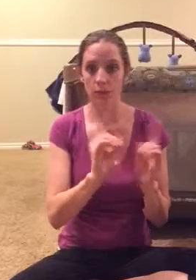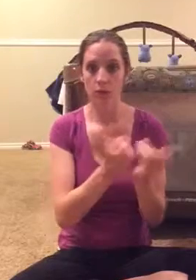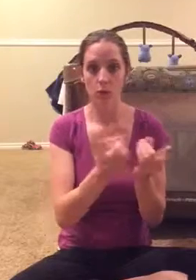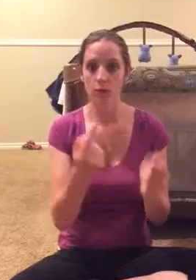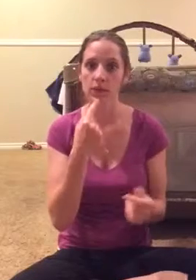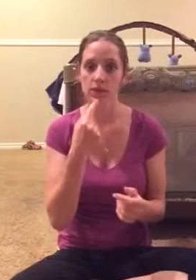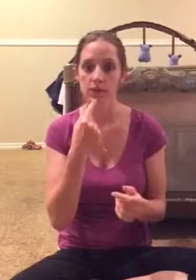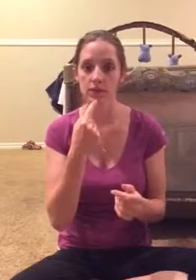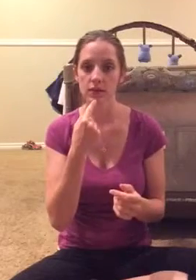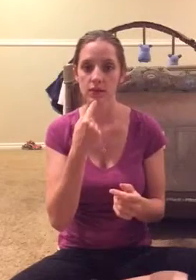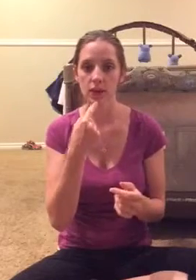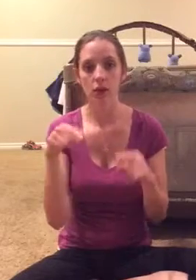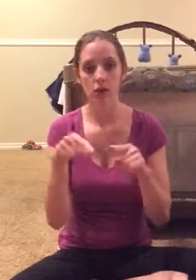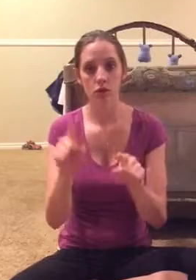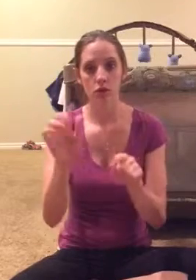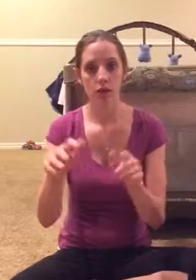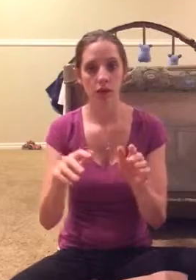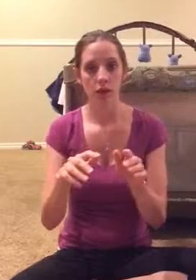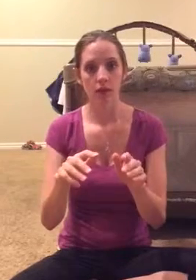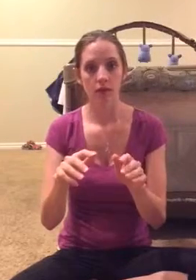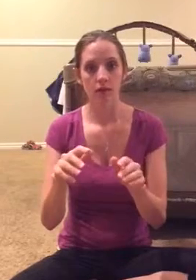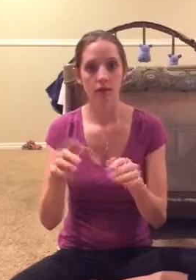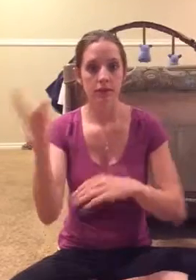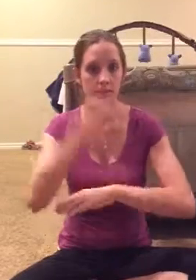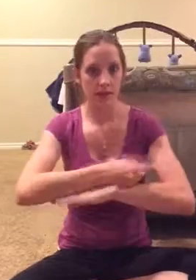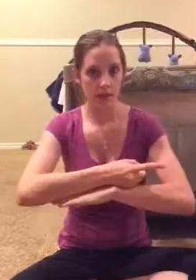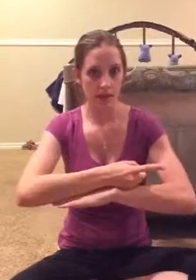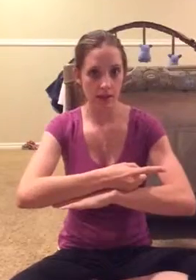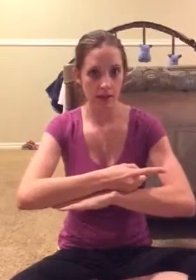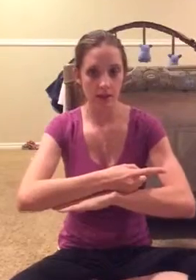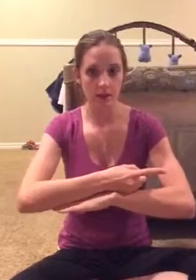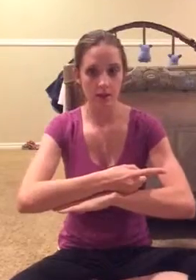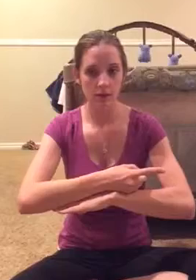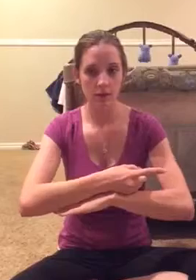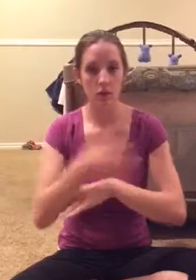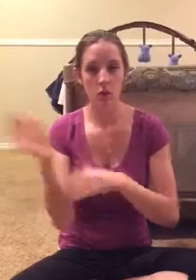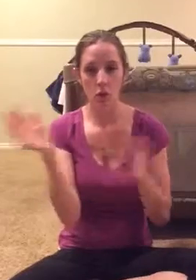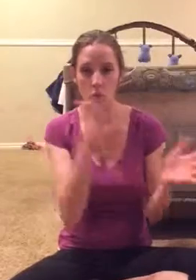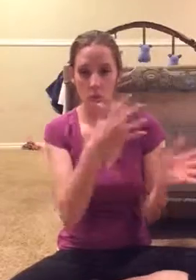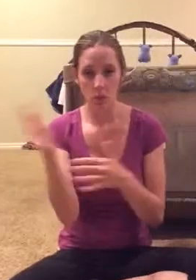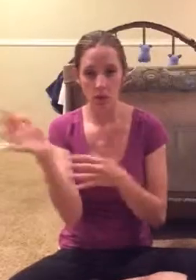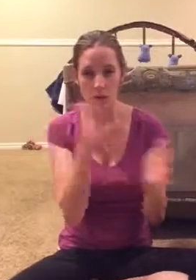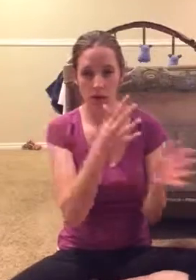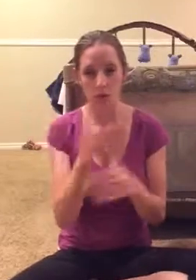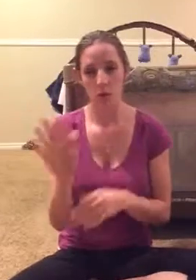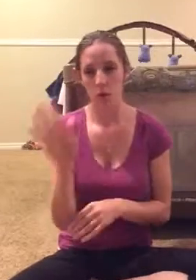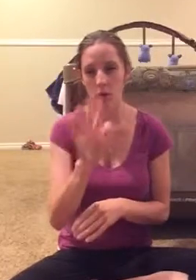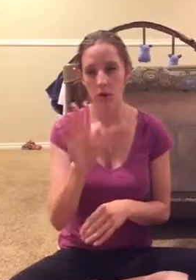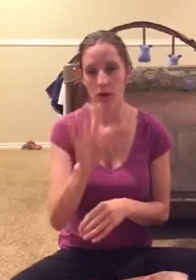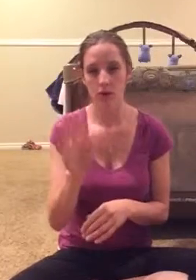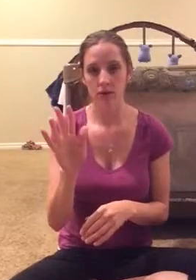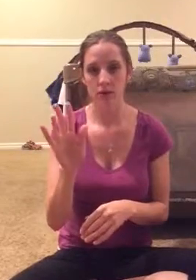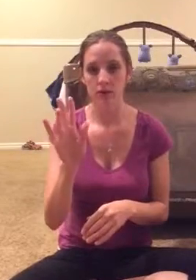storm packing winds of up to 70 miles per hour was racing across the lake, producing waves up to 6 feet